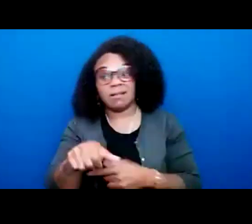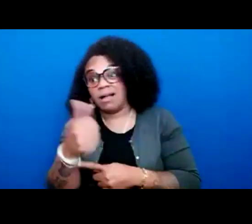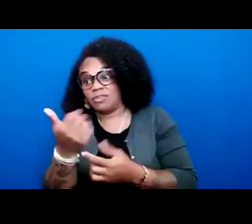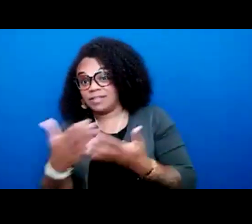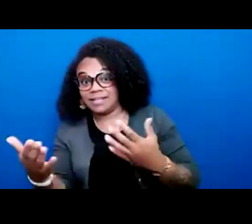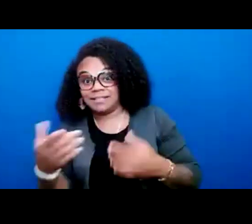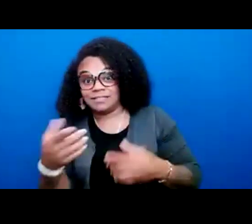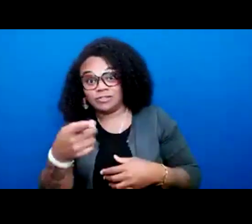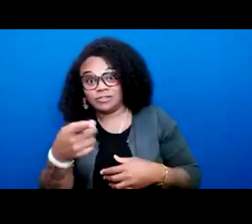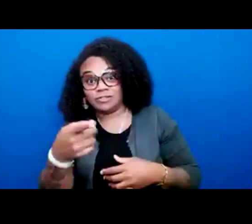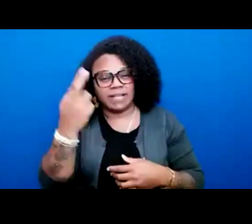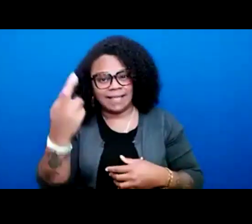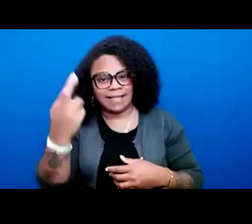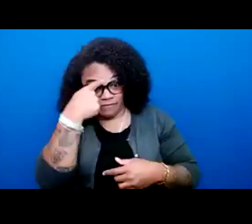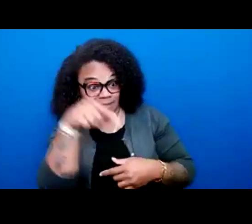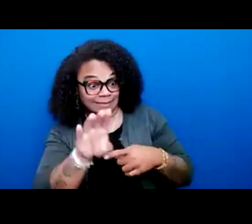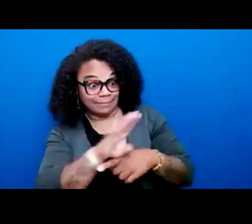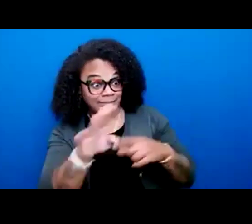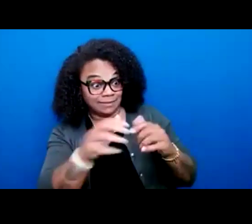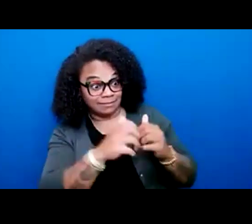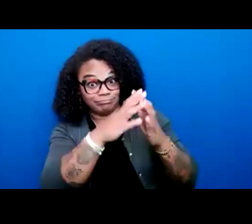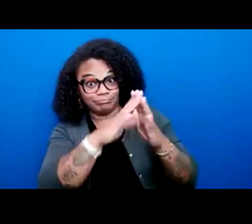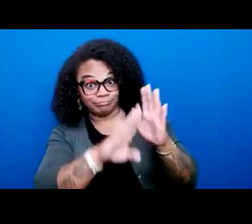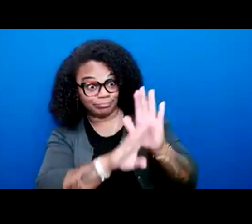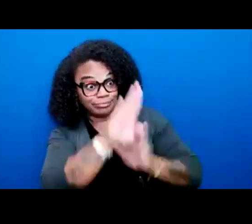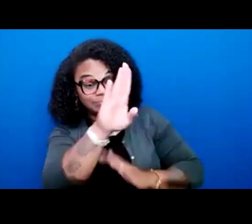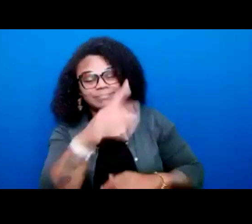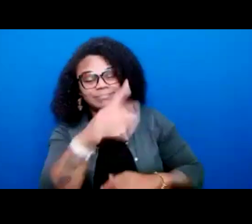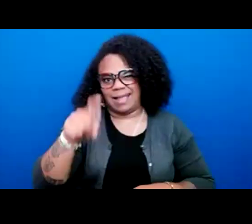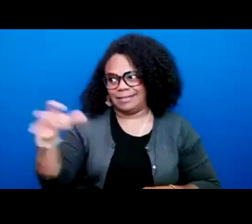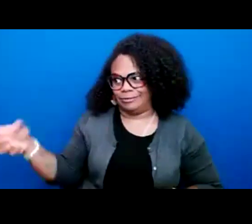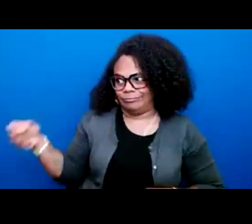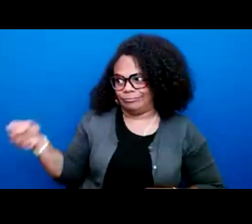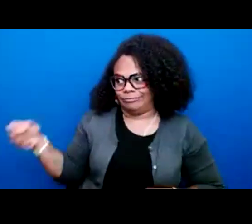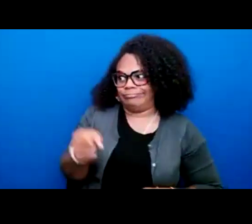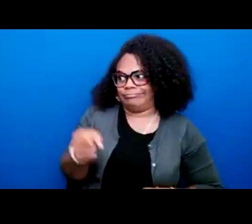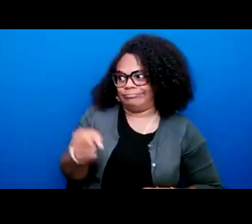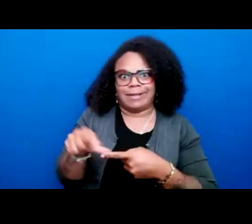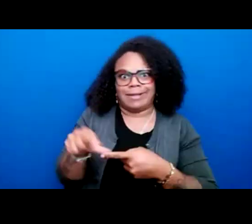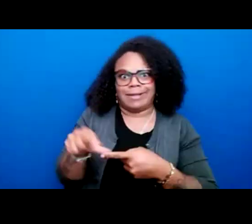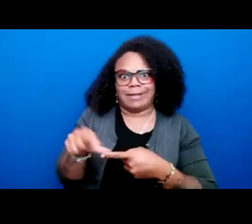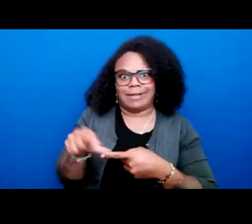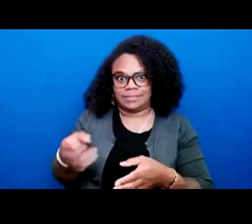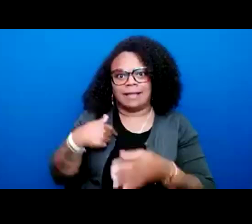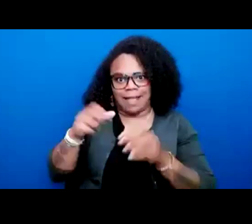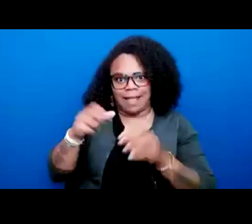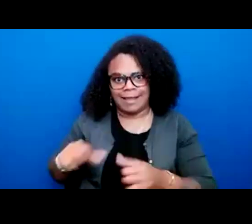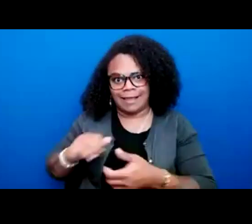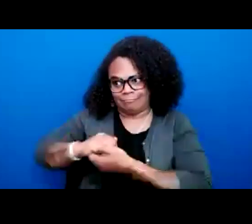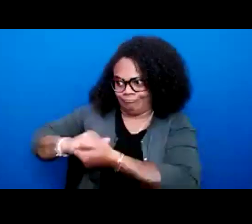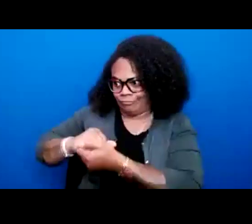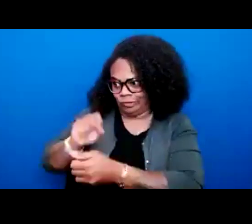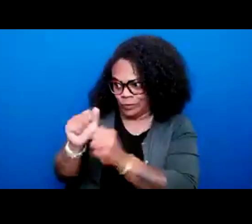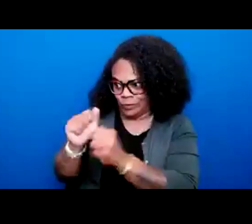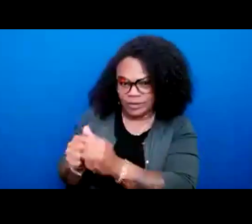business idea flourish, I need another human who I can work with, who I have to share the company with. Um,